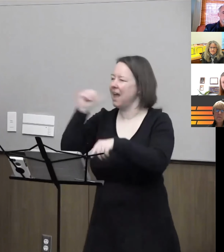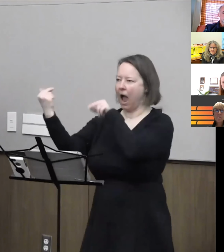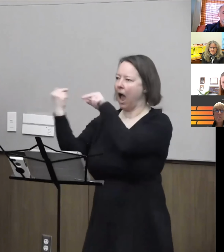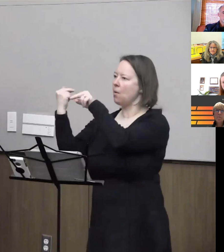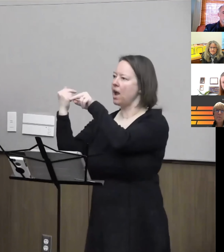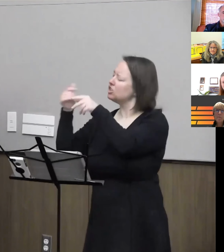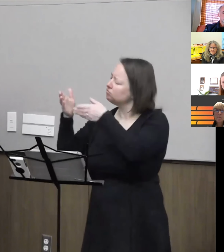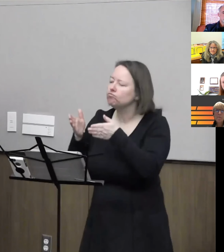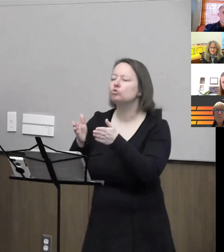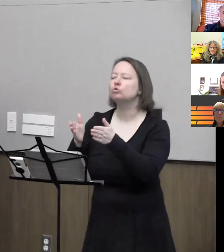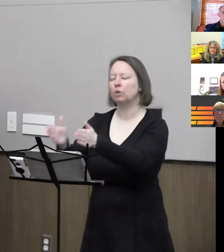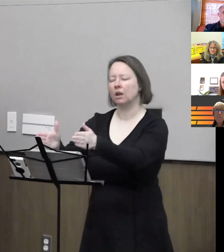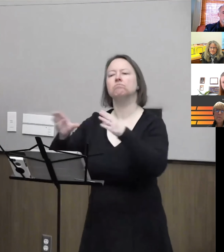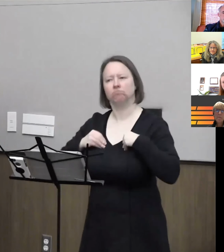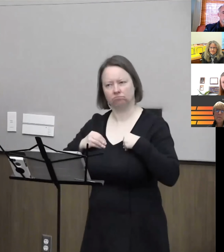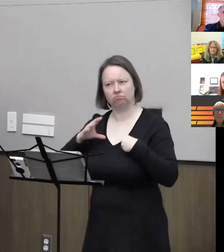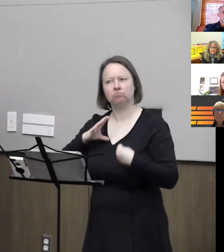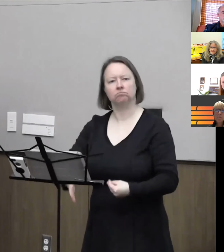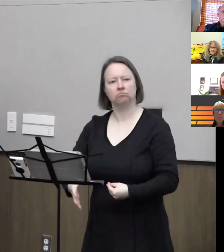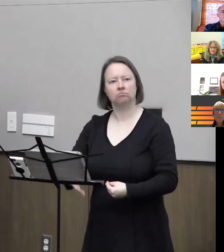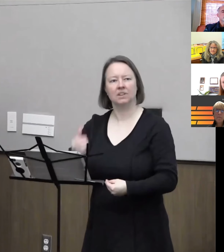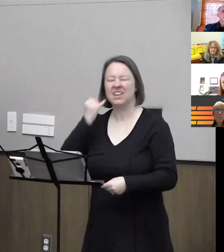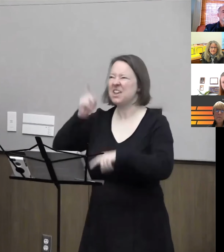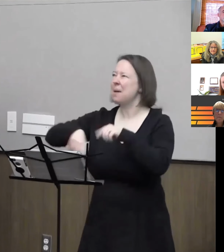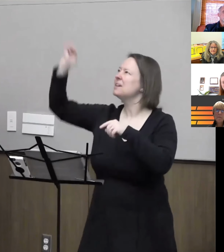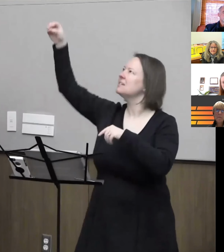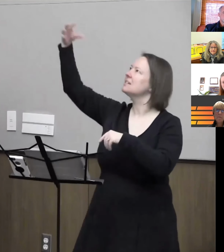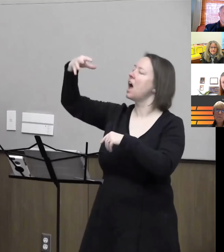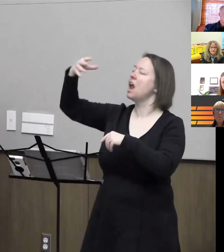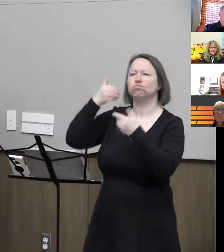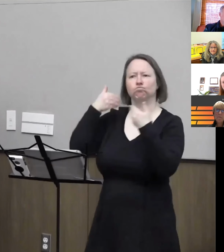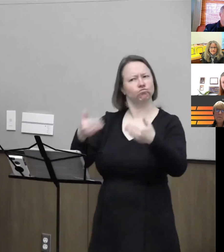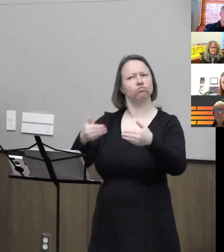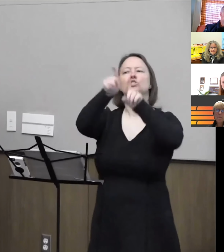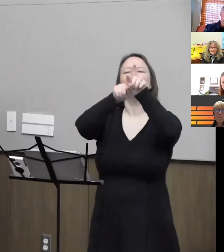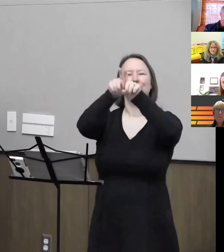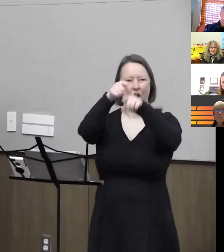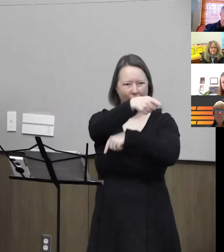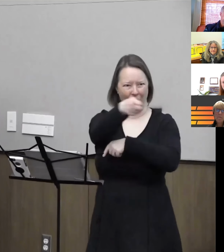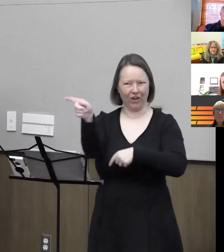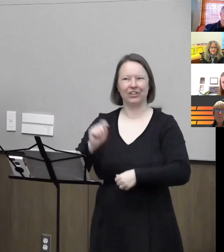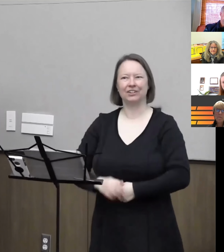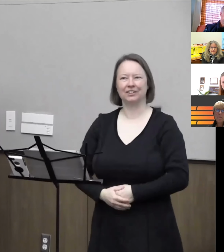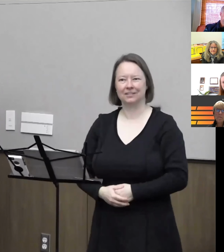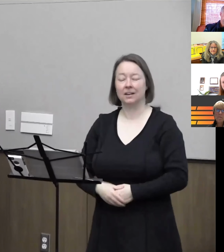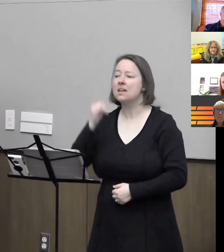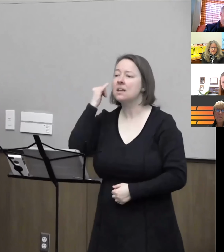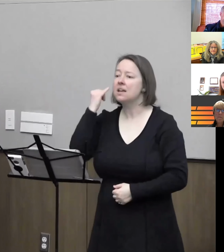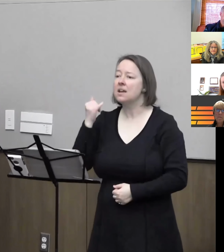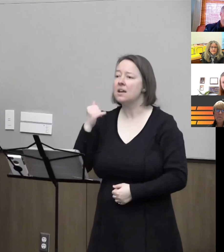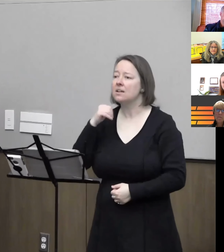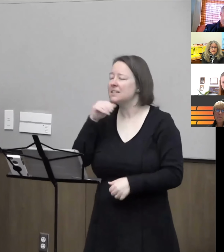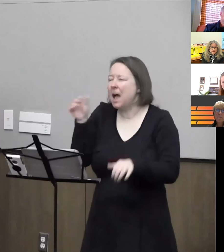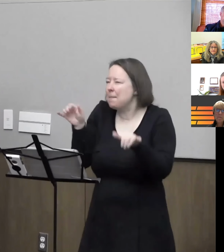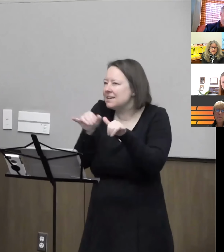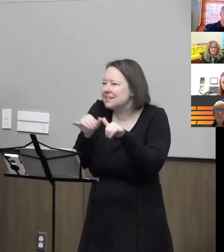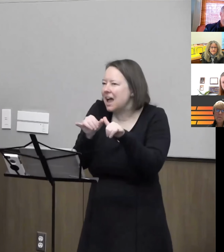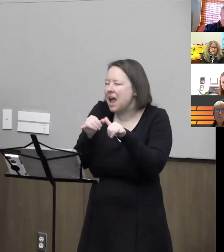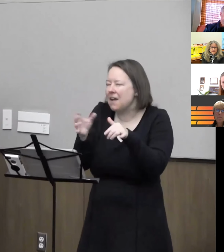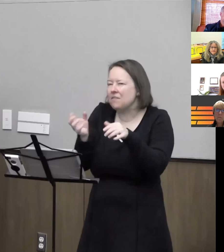trail. If you can't be the sun, be a star. If it isn't by size that you win or